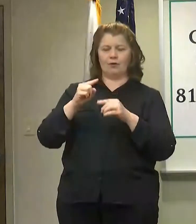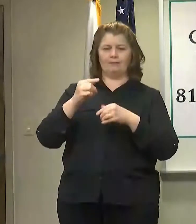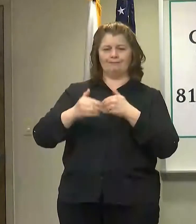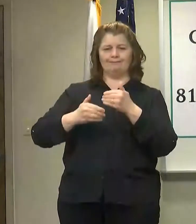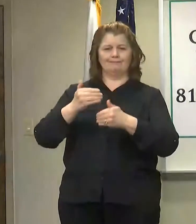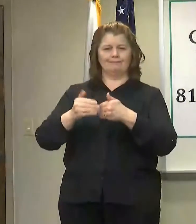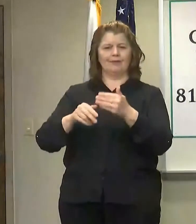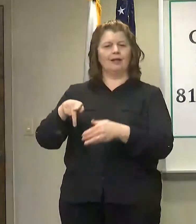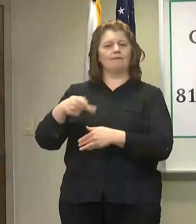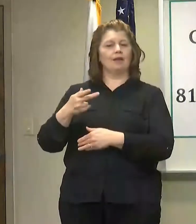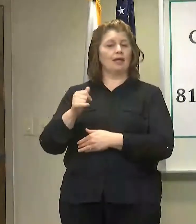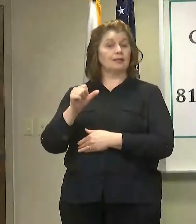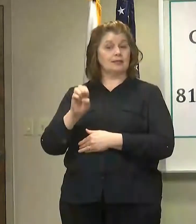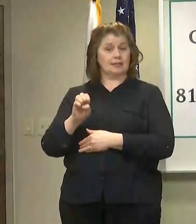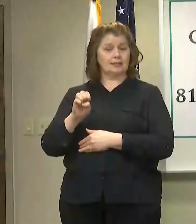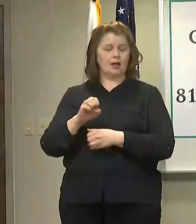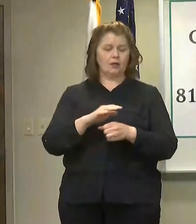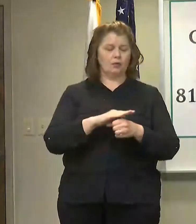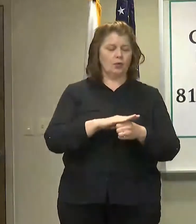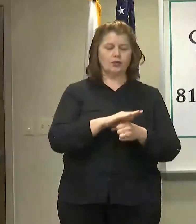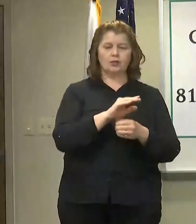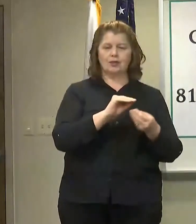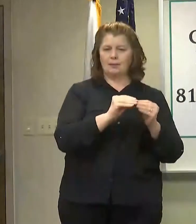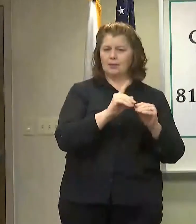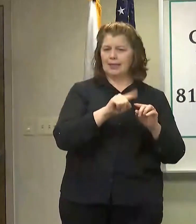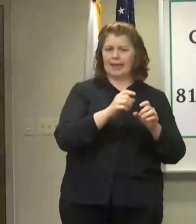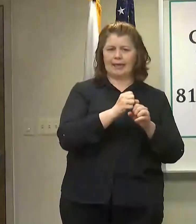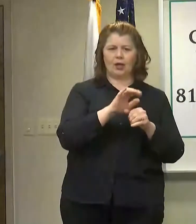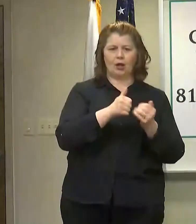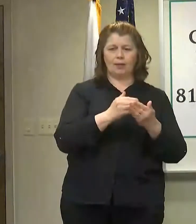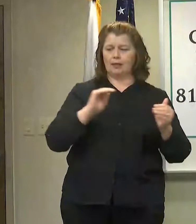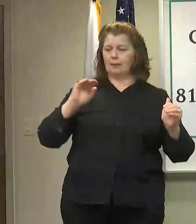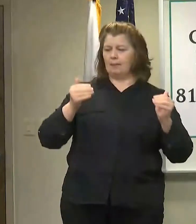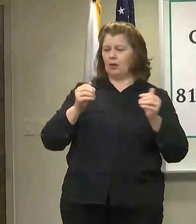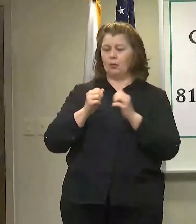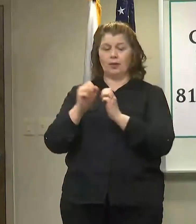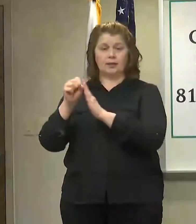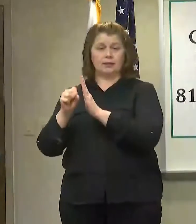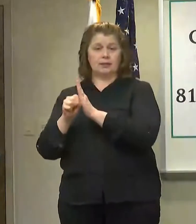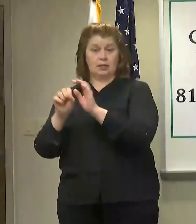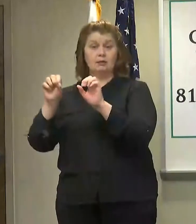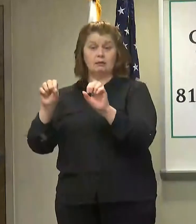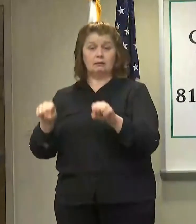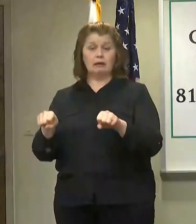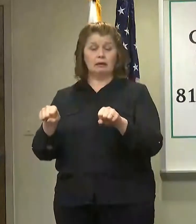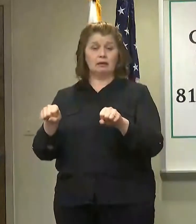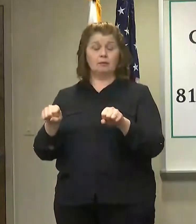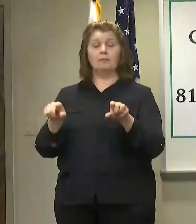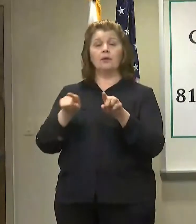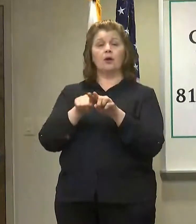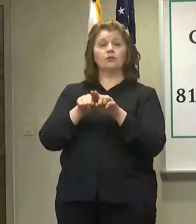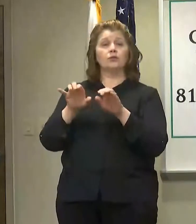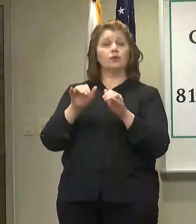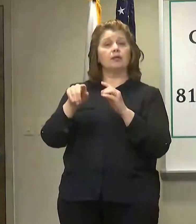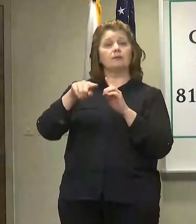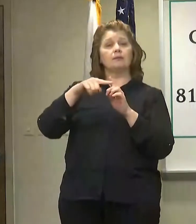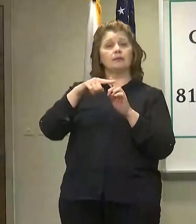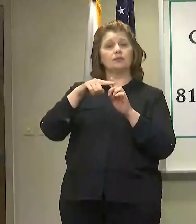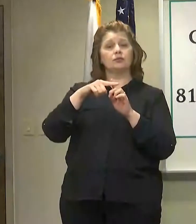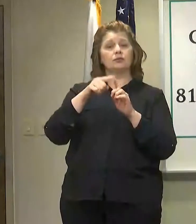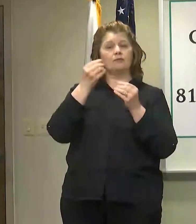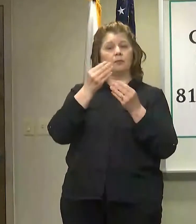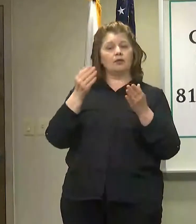I can't get all of the regional data, but we can at least do some comparison against the state side and our regional data. But we are also doing some additional